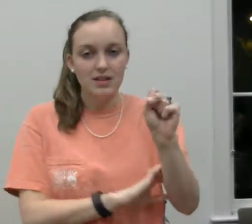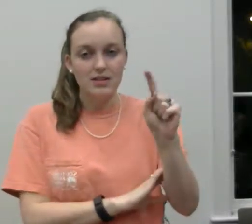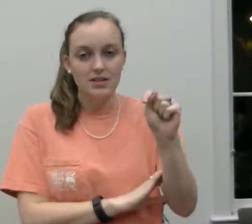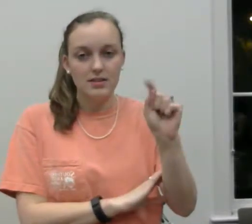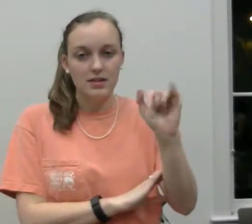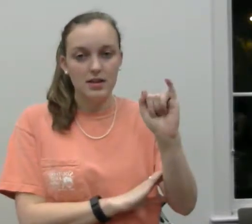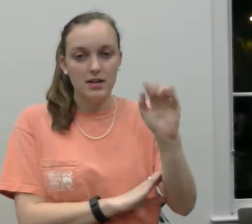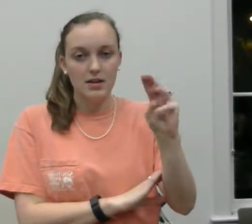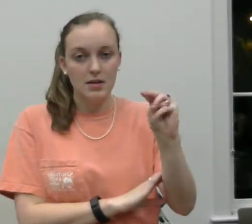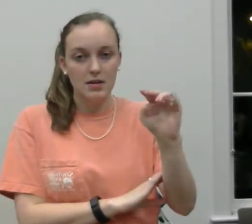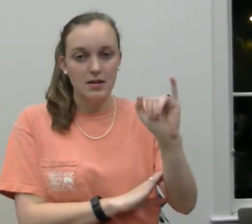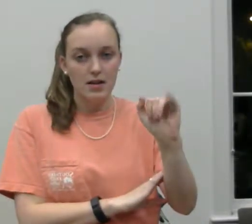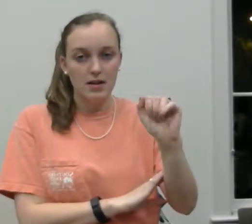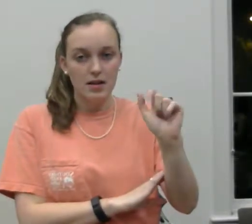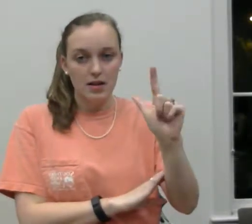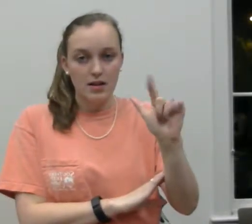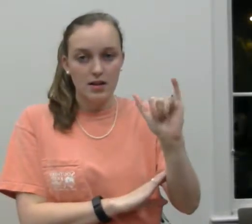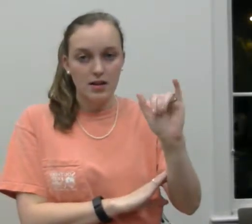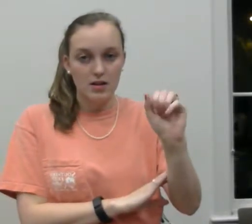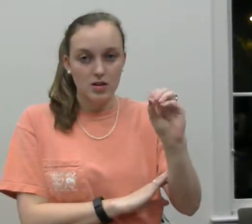Your body responding to stimulus is when you get cold.